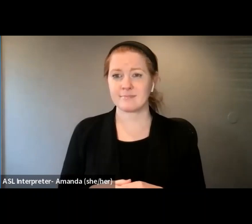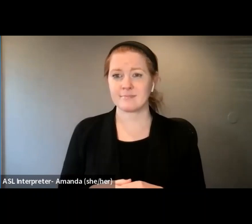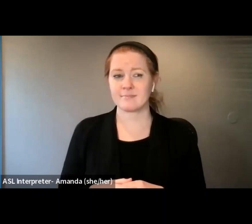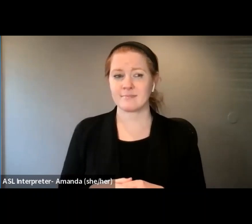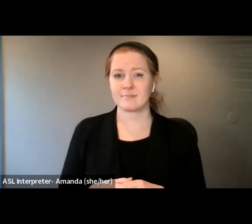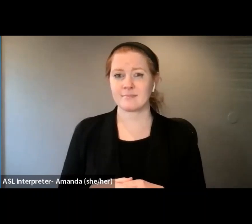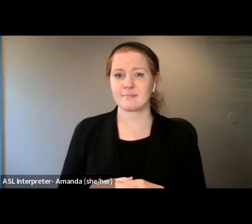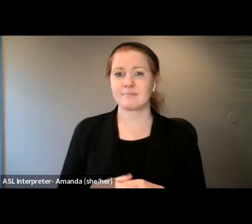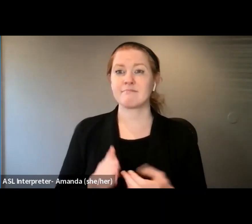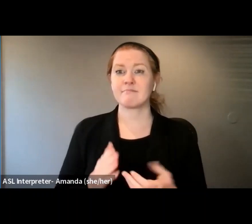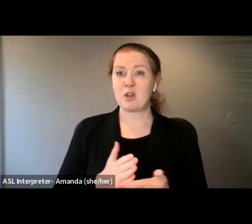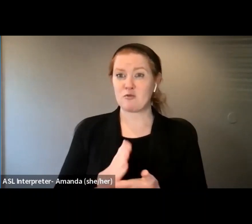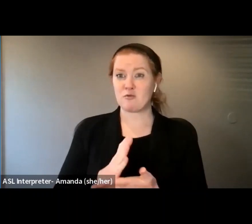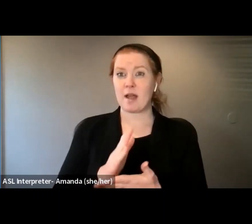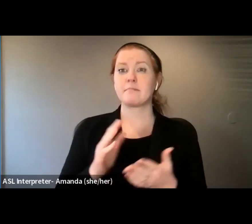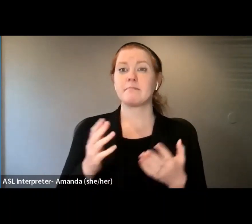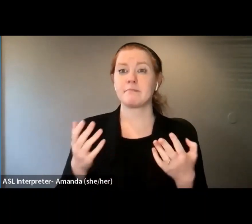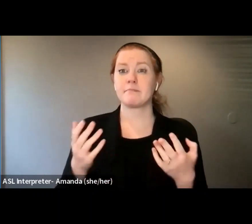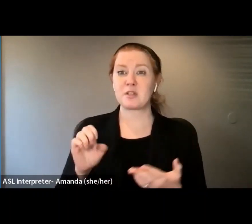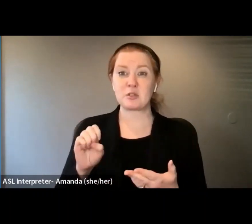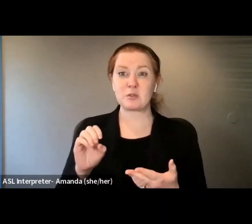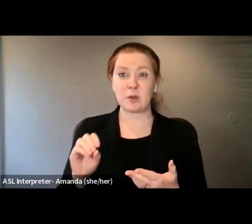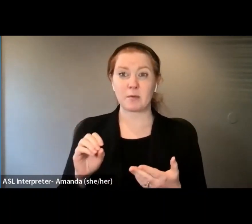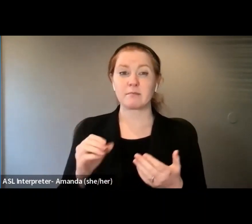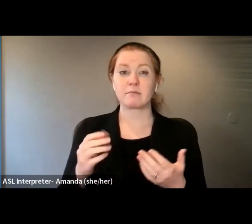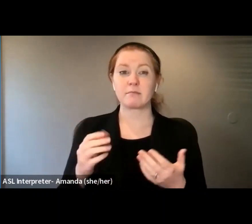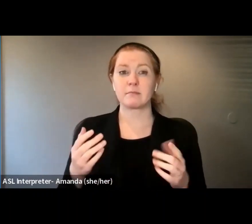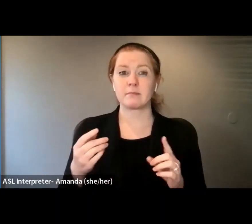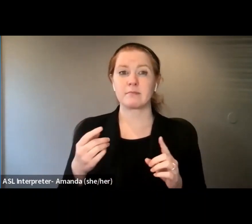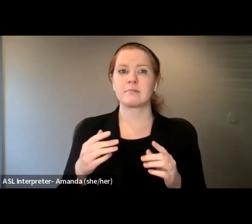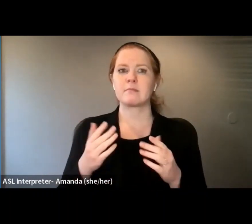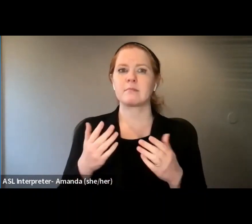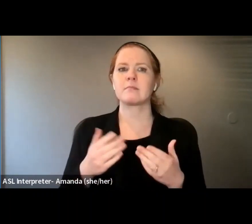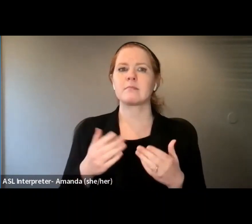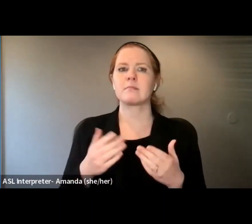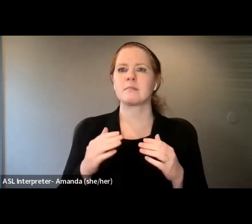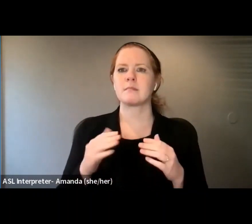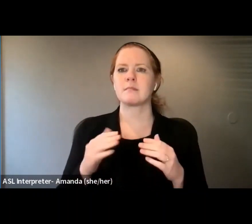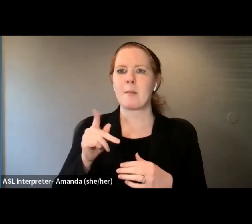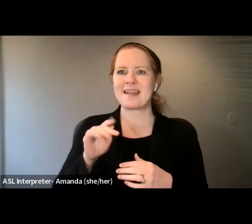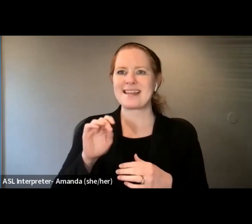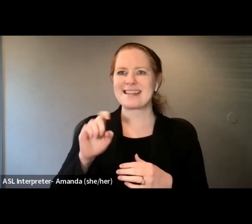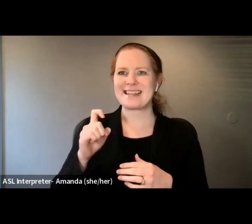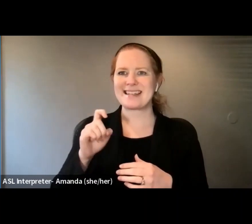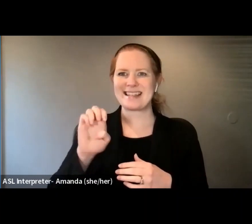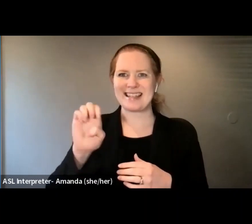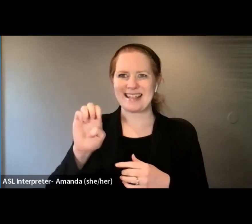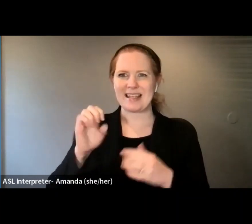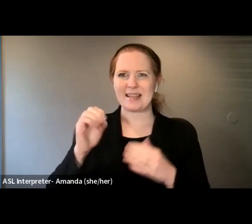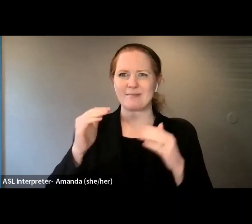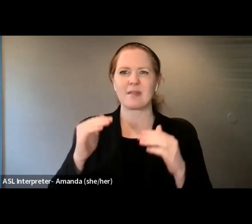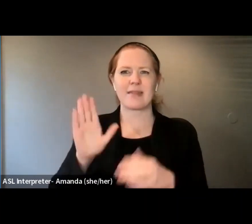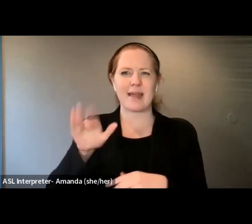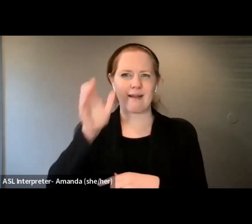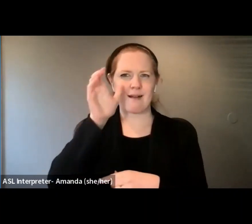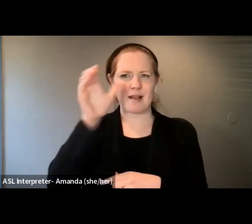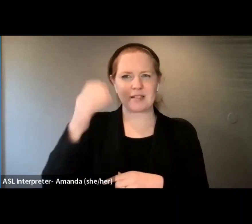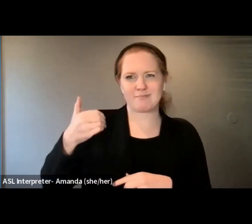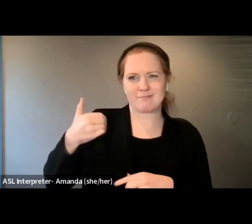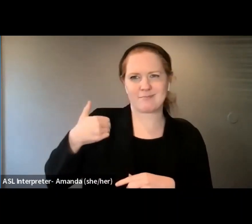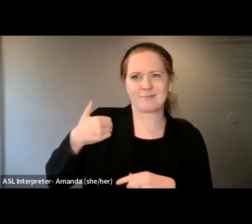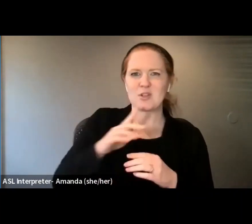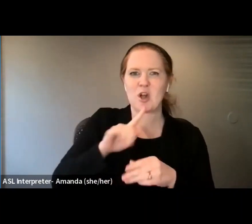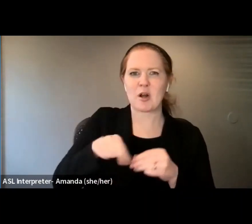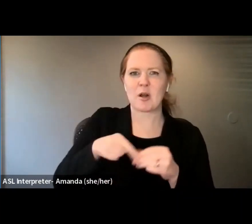All right, so the next part of the Appendix E has to do with that concept we were talking about known as